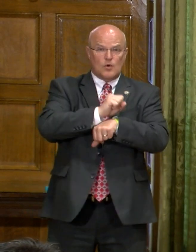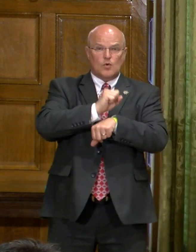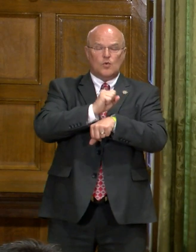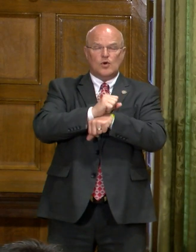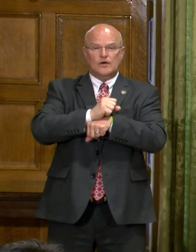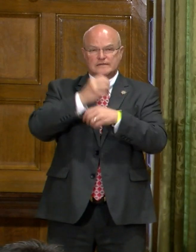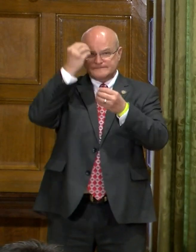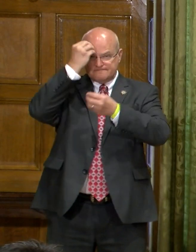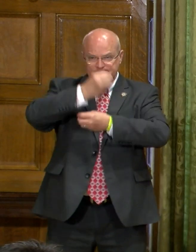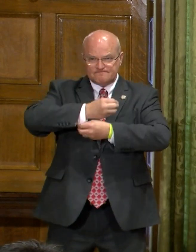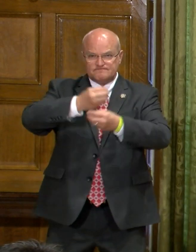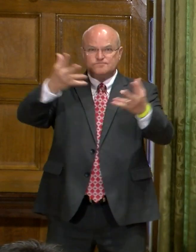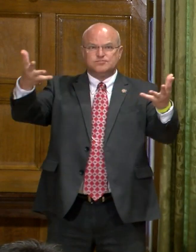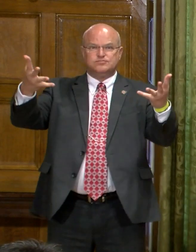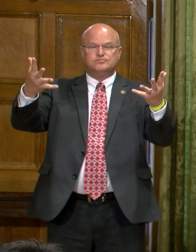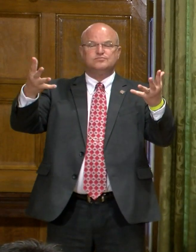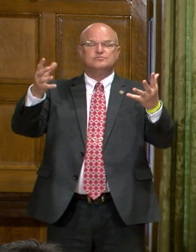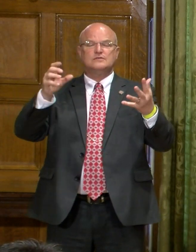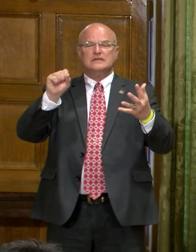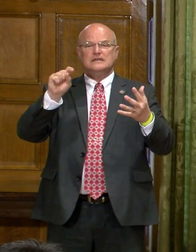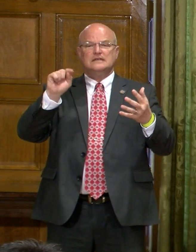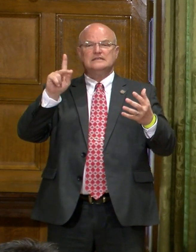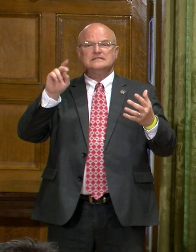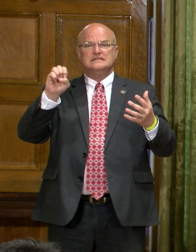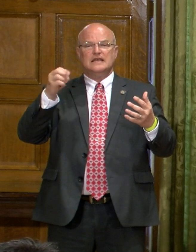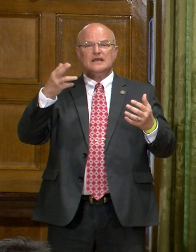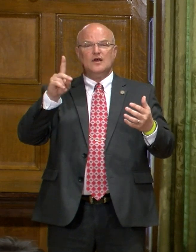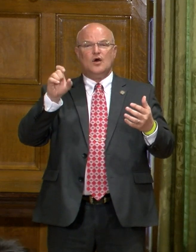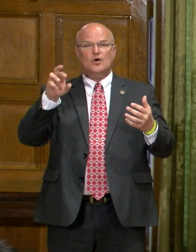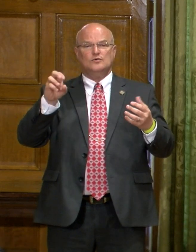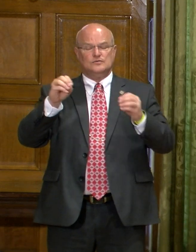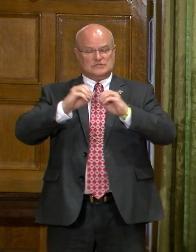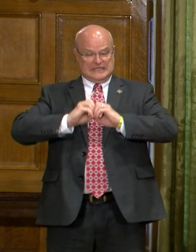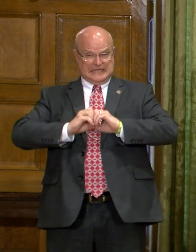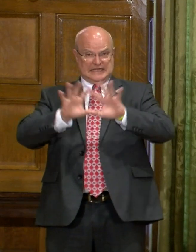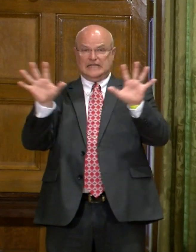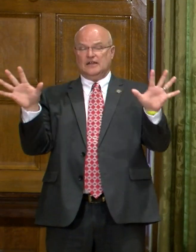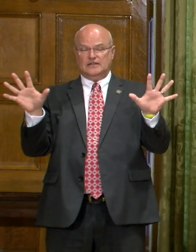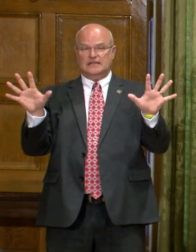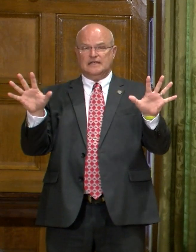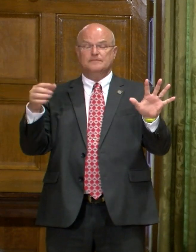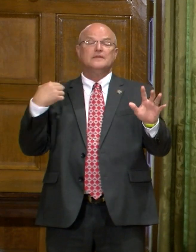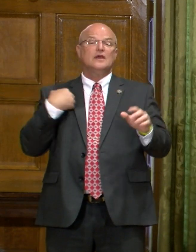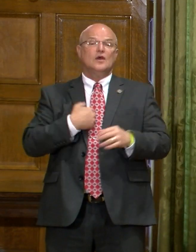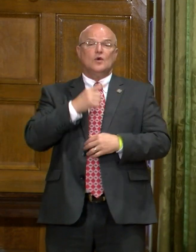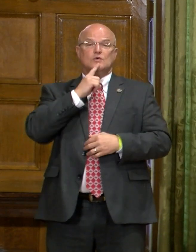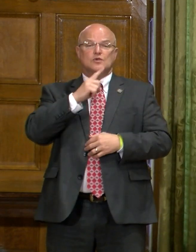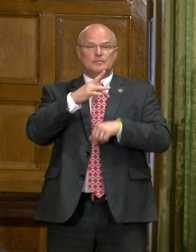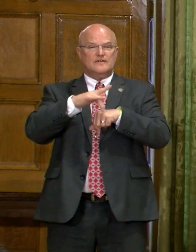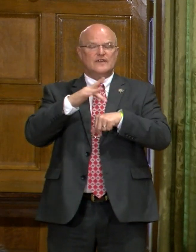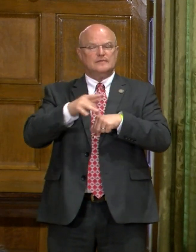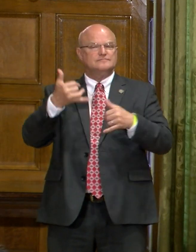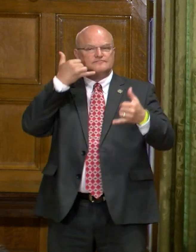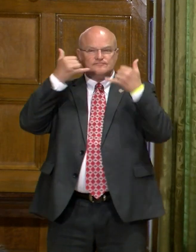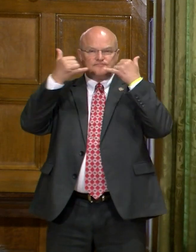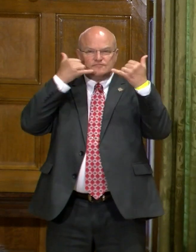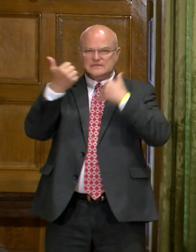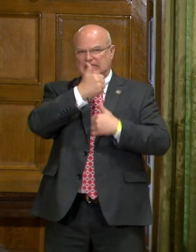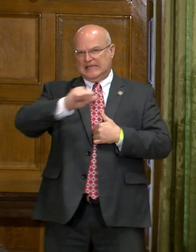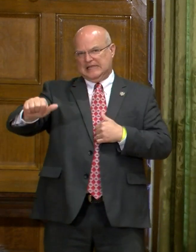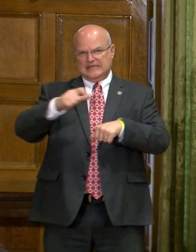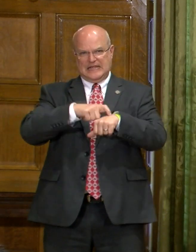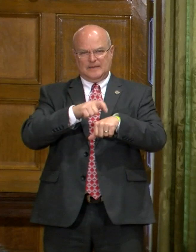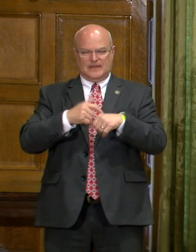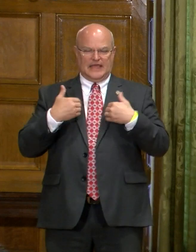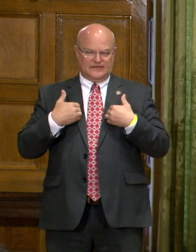message out to our stakeholders broadly and clearly, and we will certainly be available to answer any questions